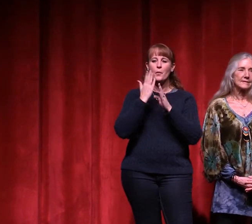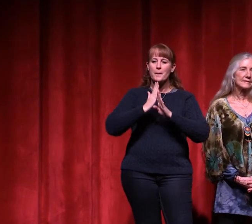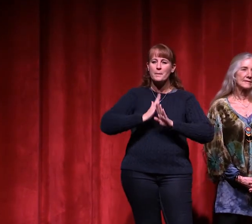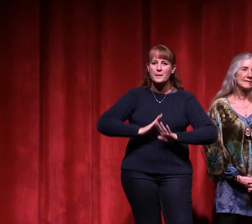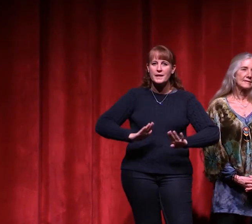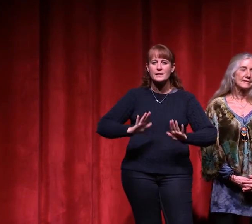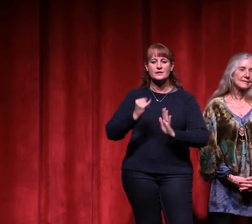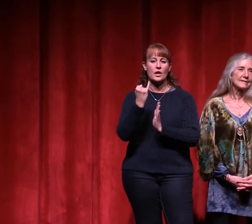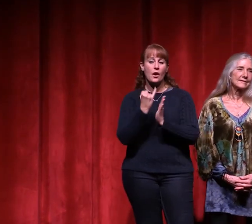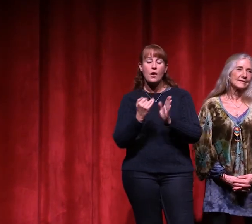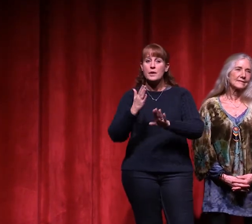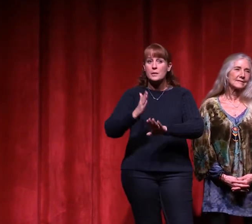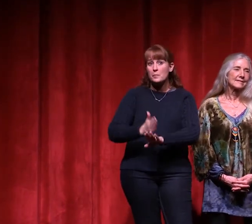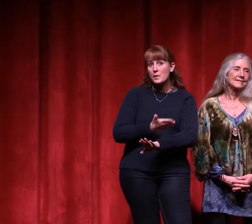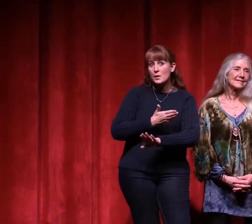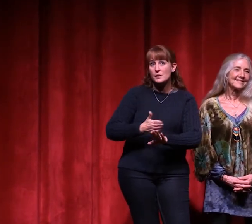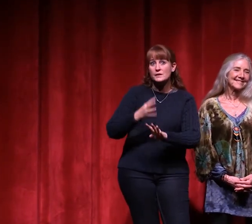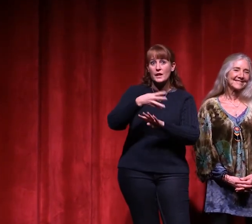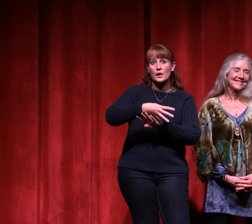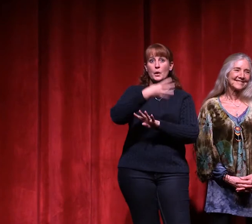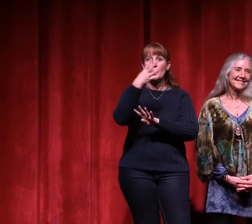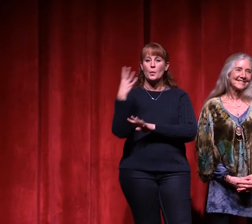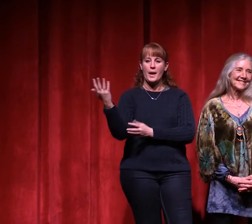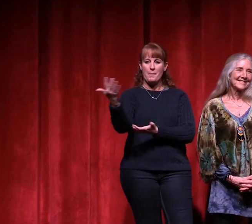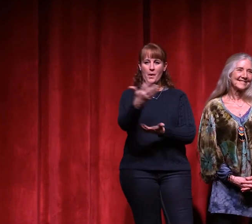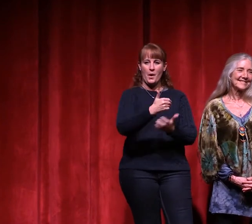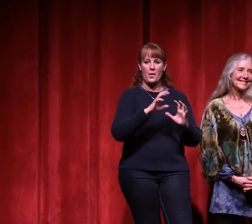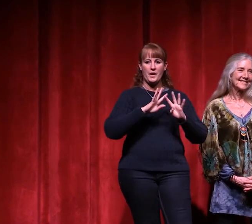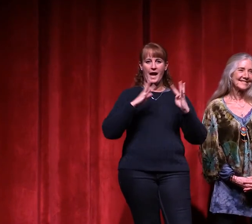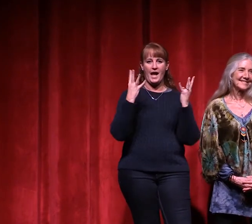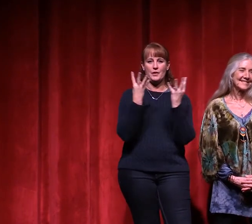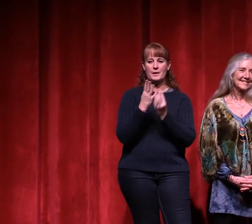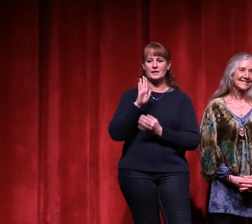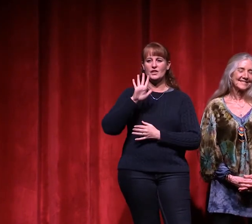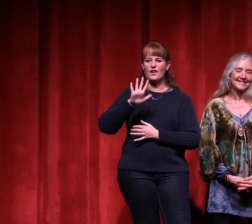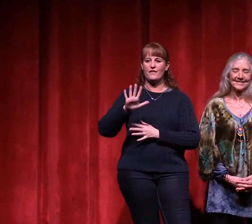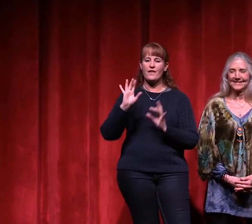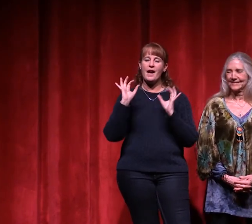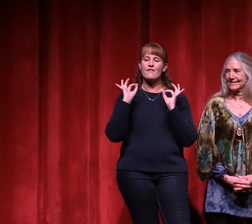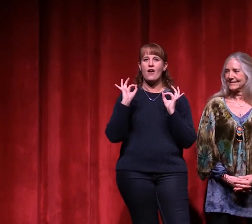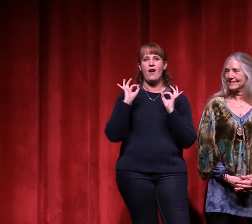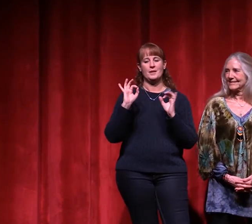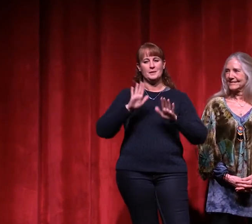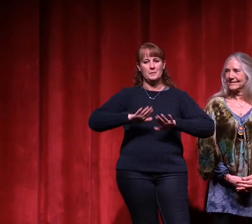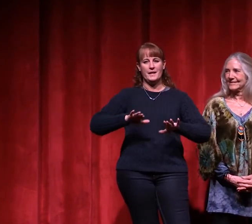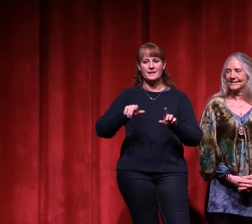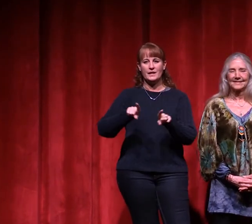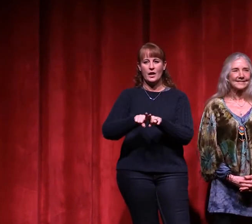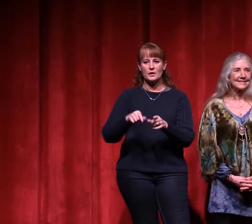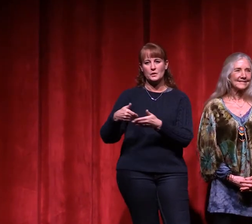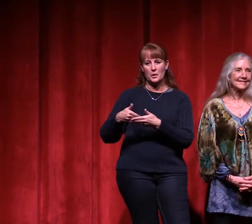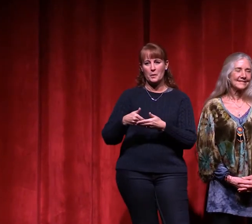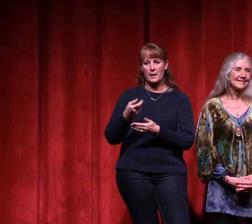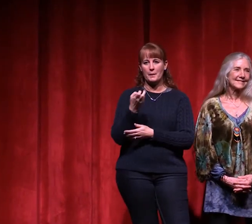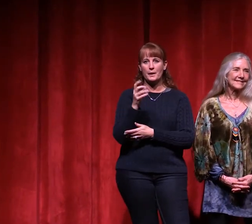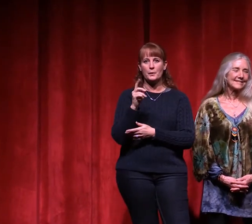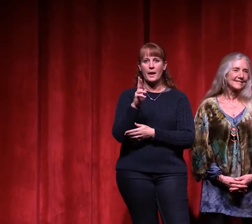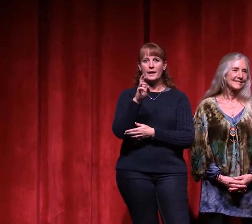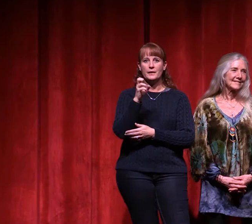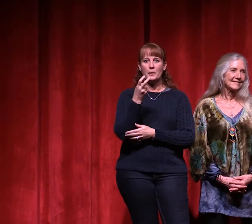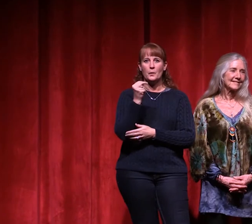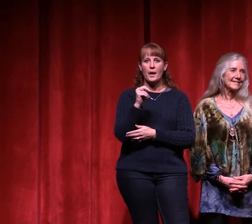art, music, rainbow gatherings, her five awesome kids, and her grandbaby, Ridin'